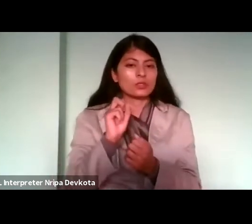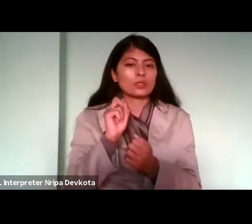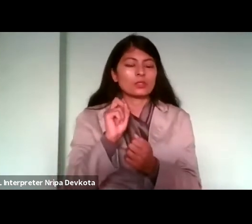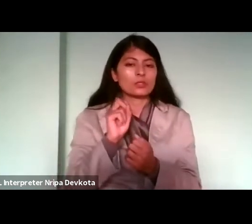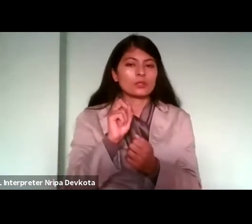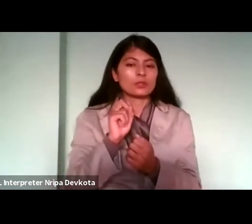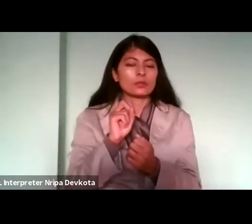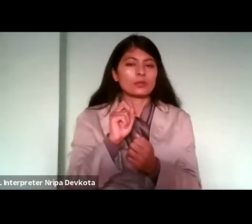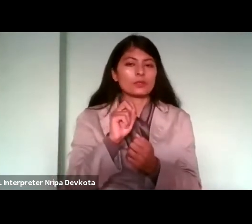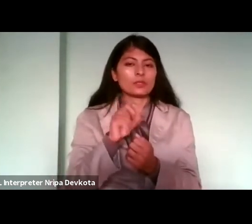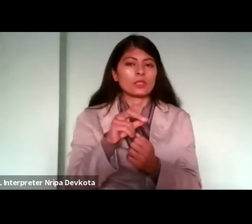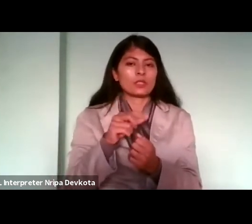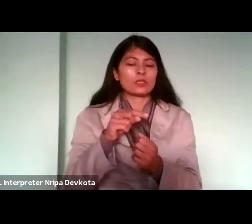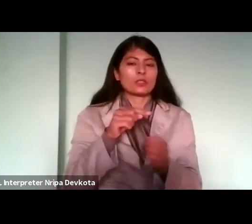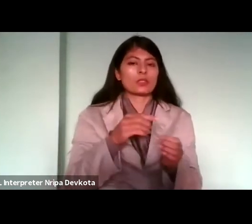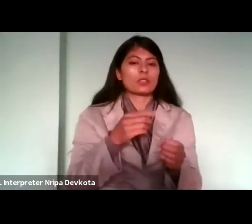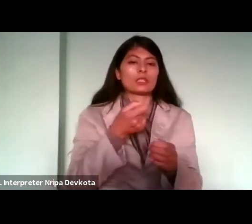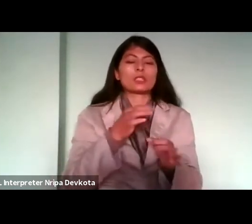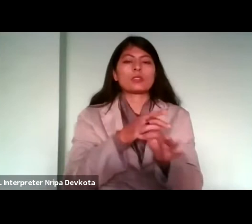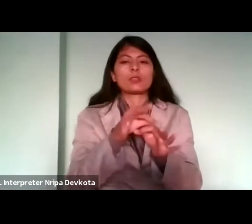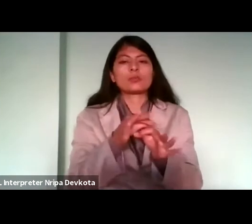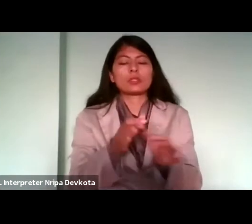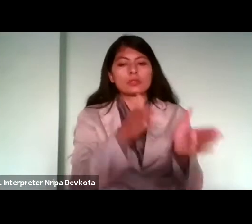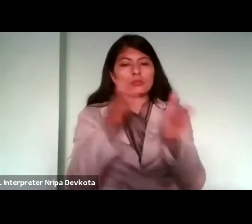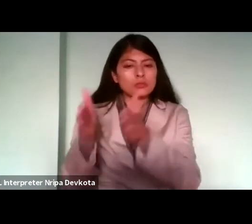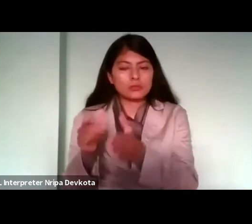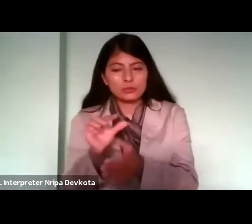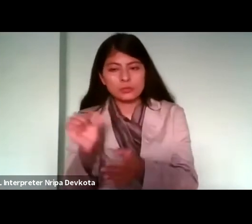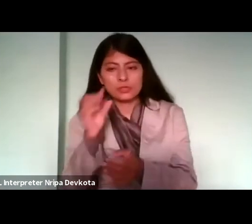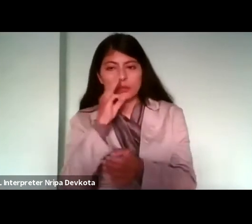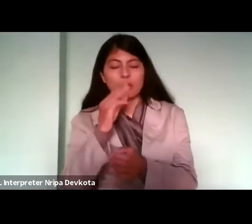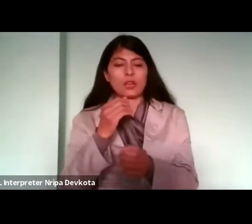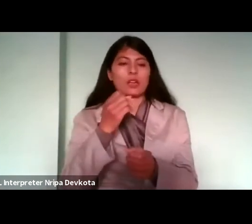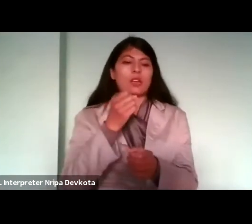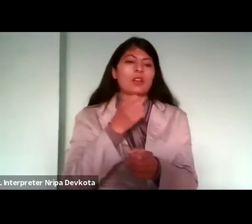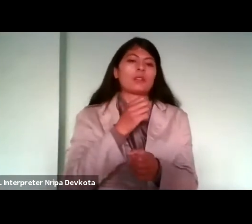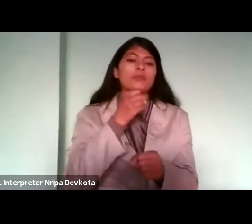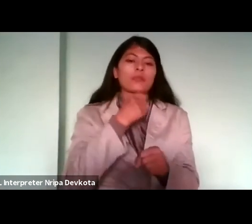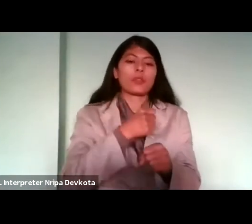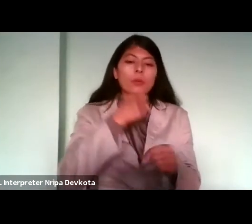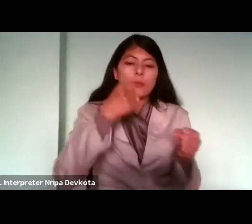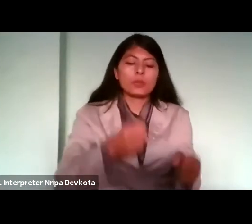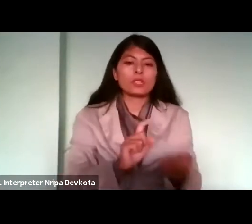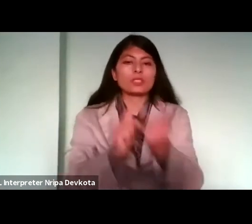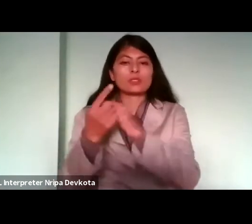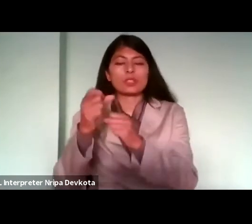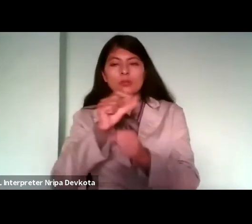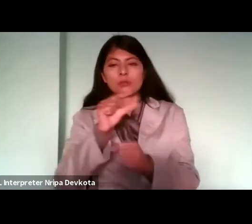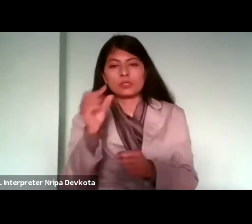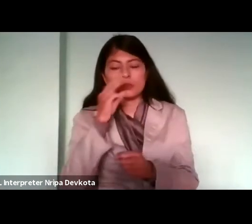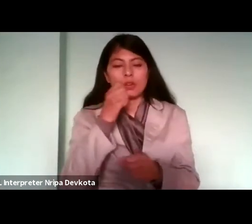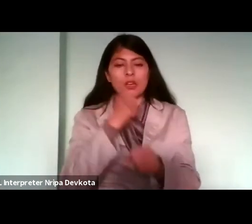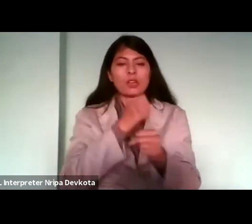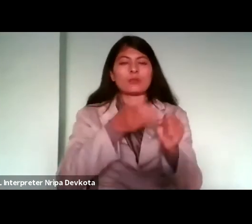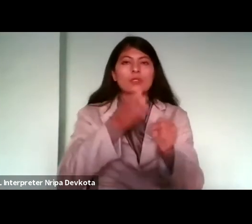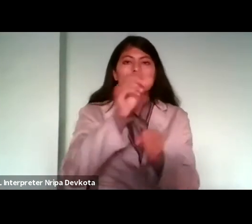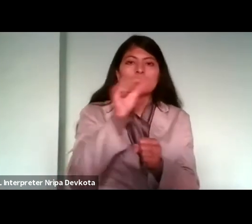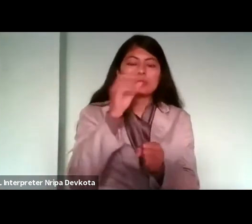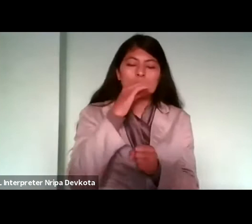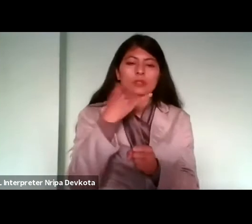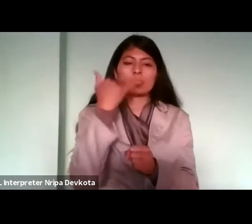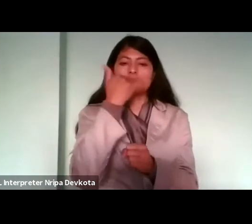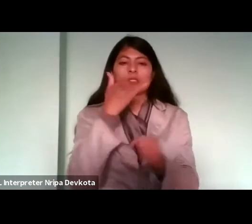paradigm, the neoliberal economic paradigm, restrictive migration regimes. It highlights the need for gender transformative